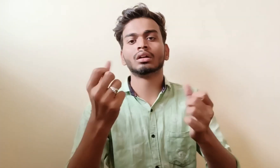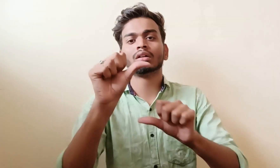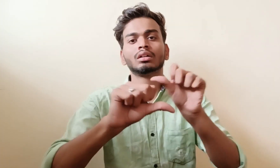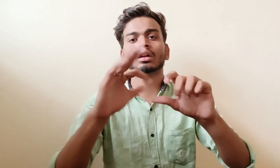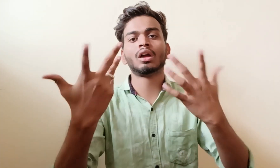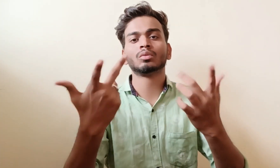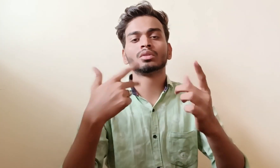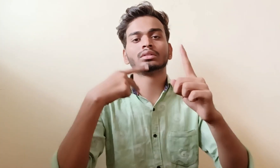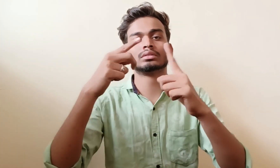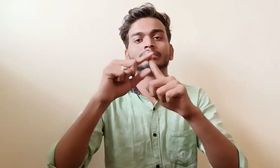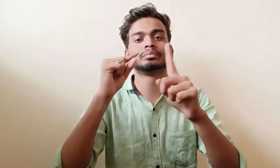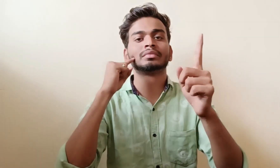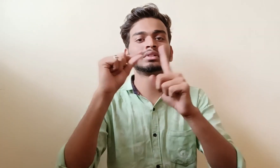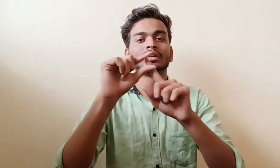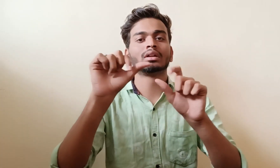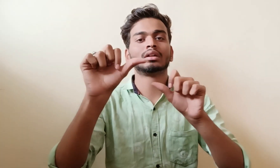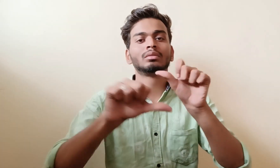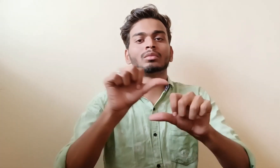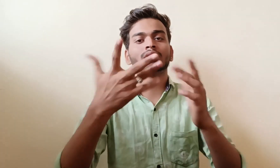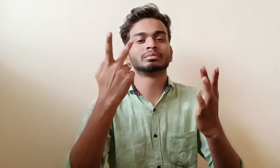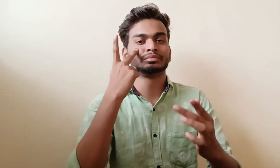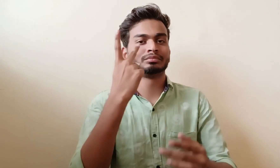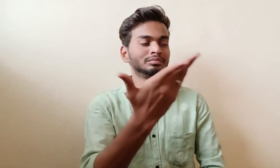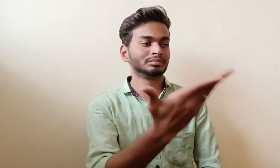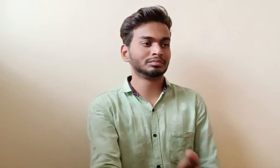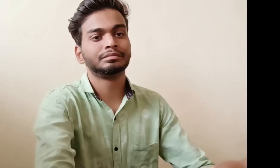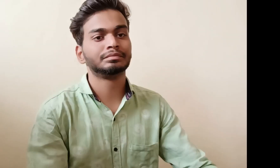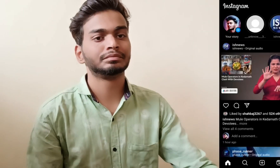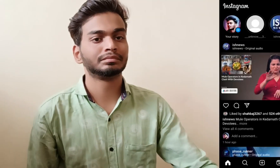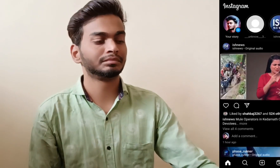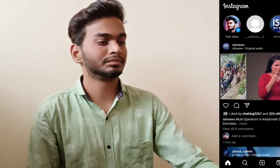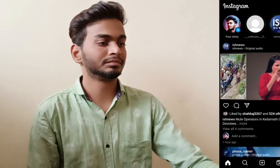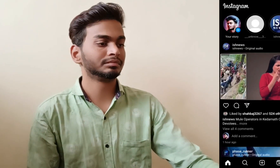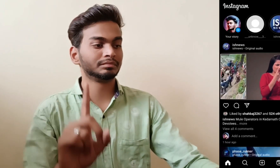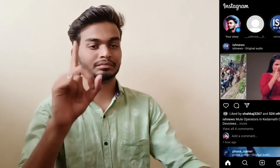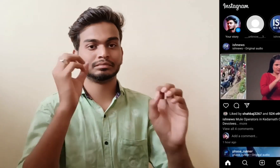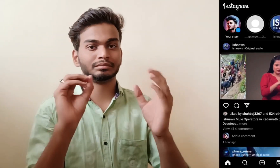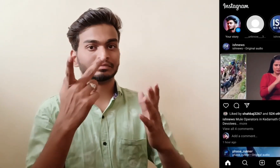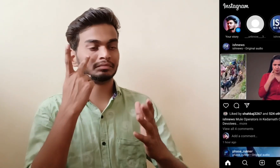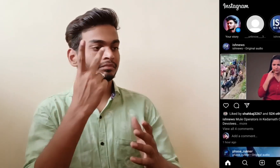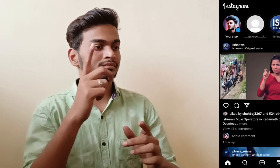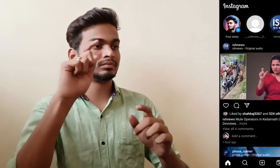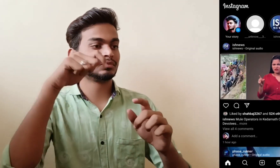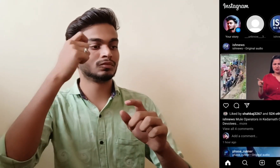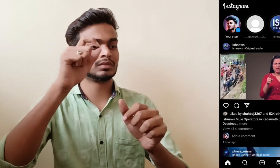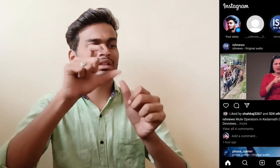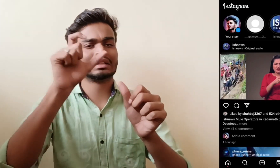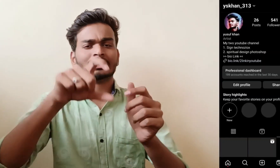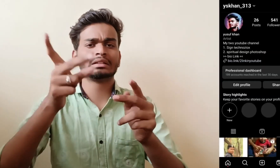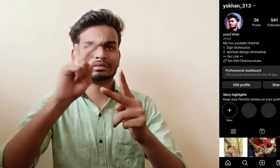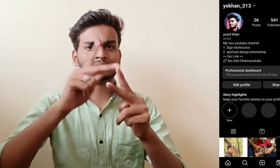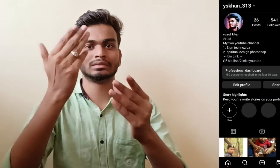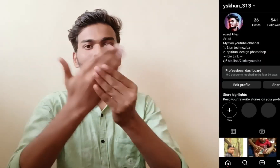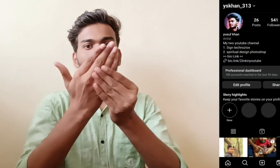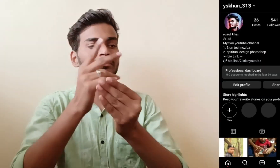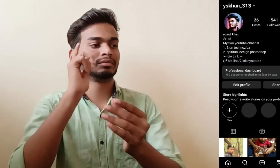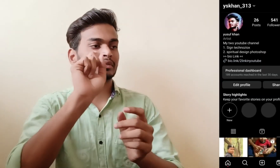to solve video tips you see. Start you see my account